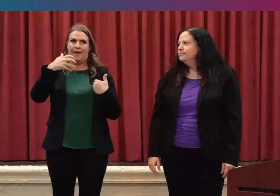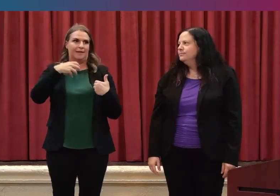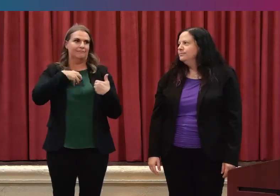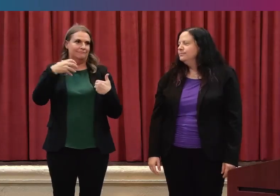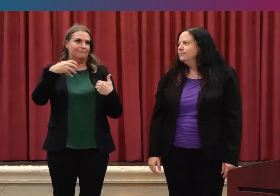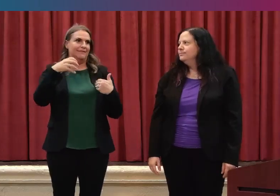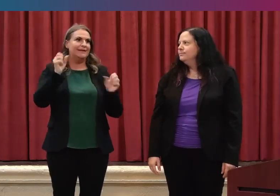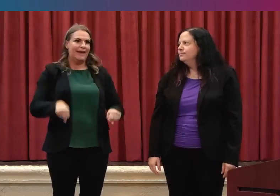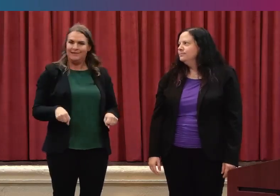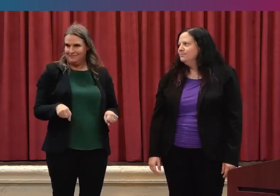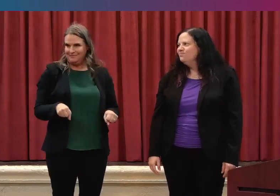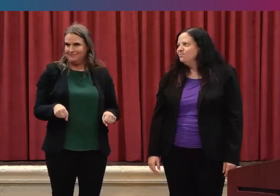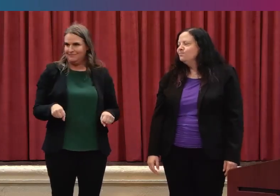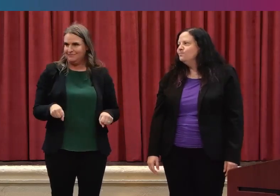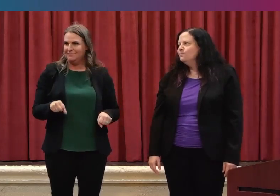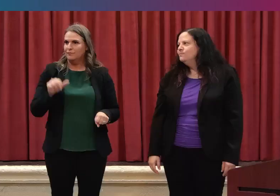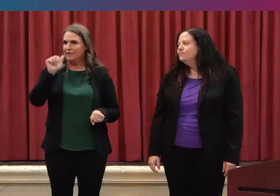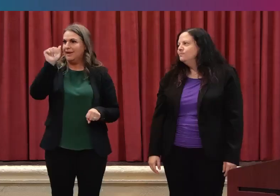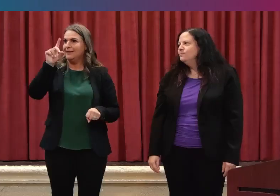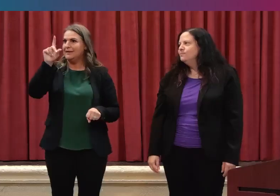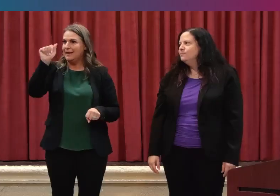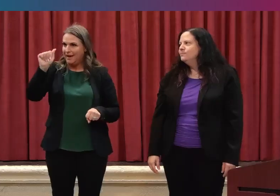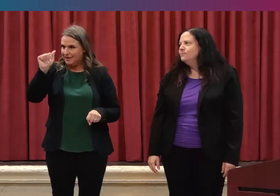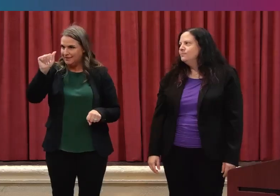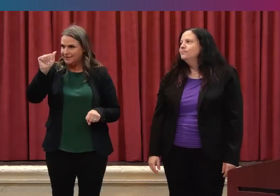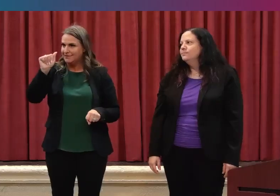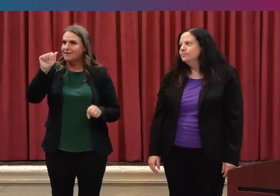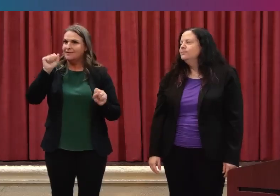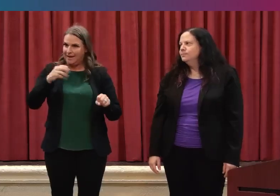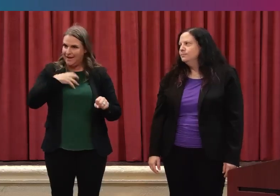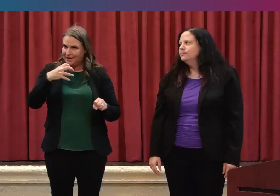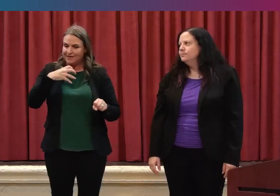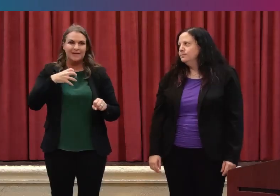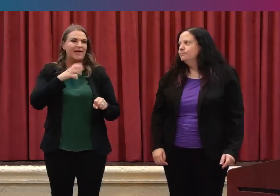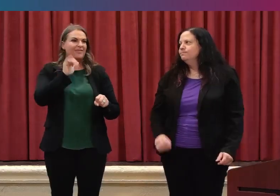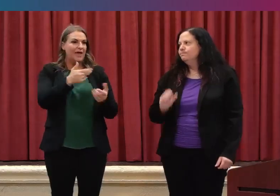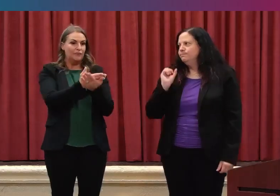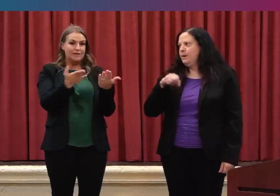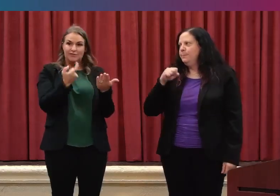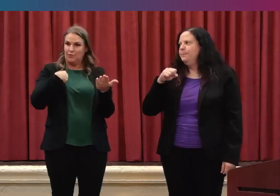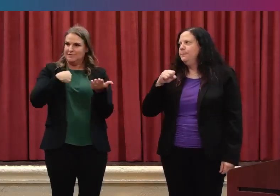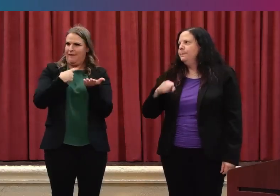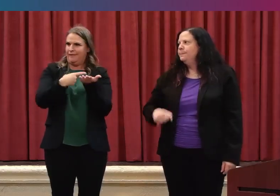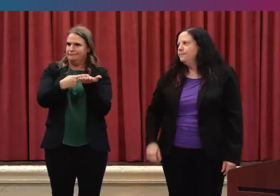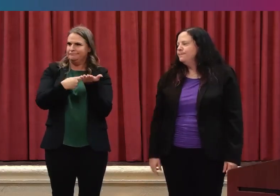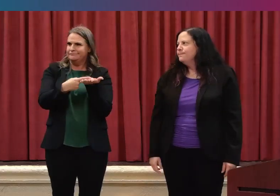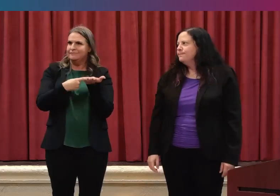Online, there is a link to file a grievance with the ADA.